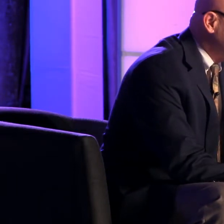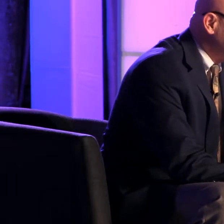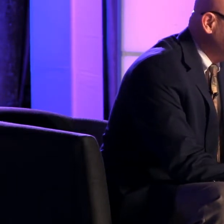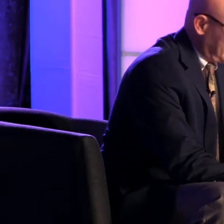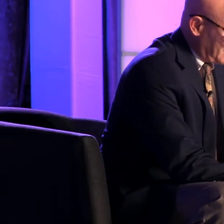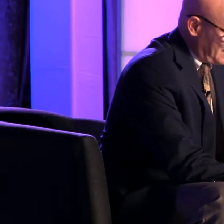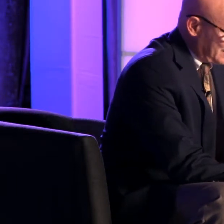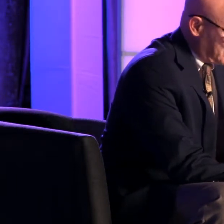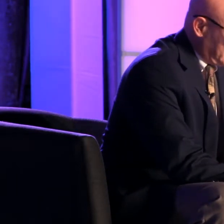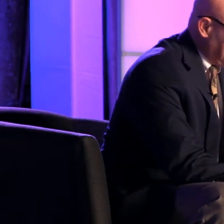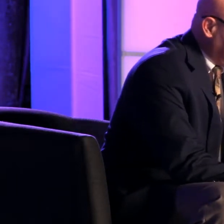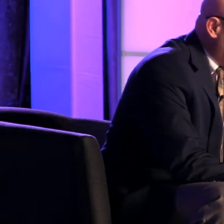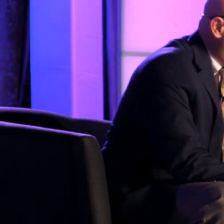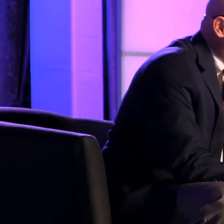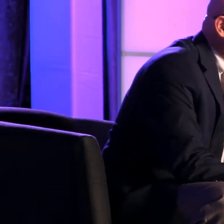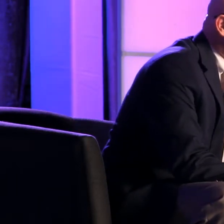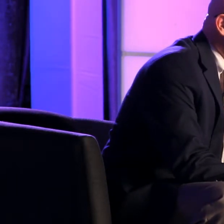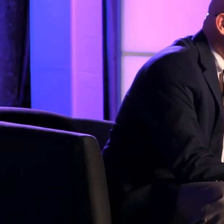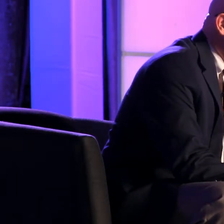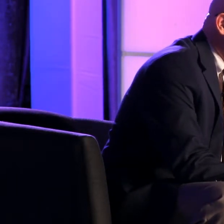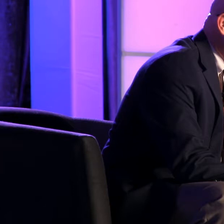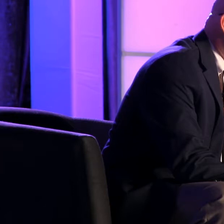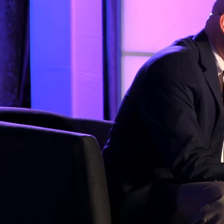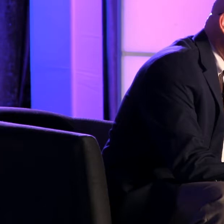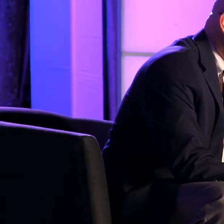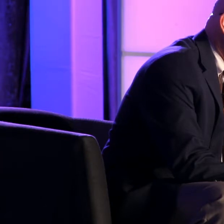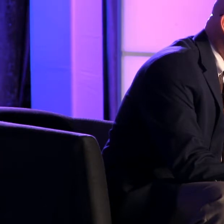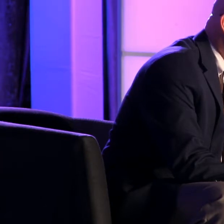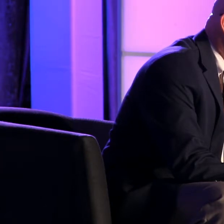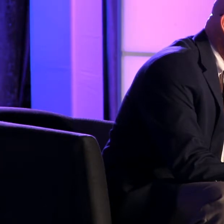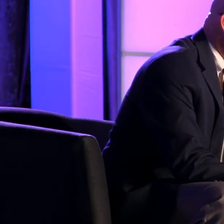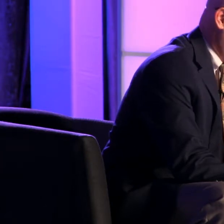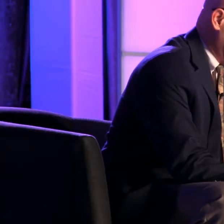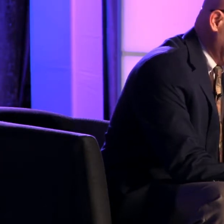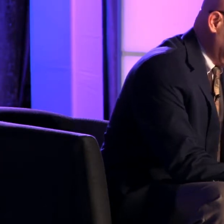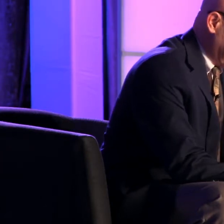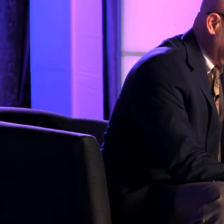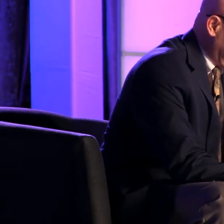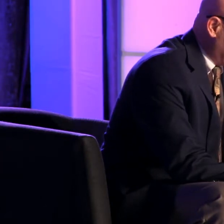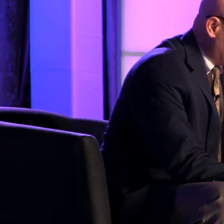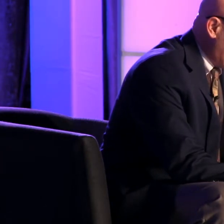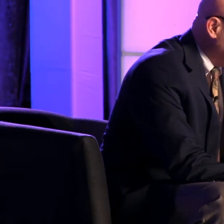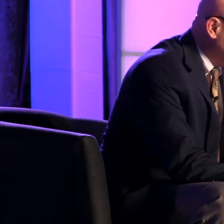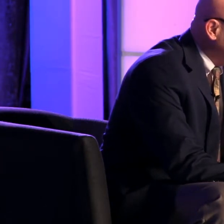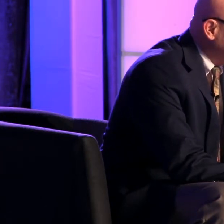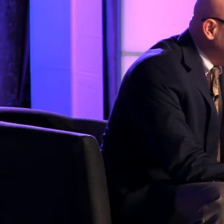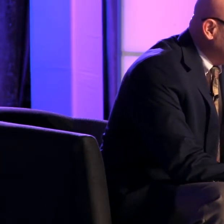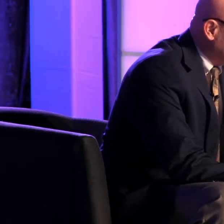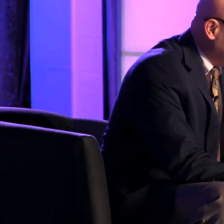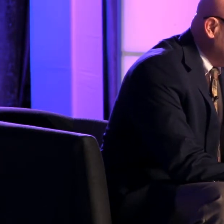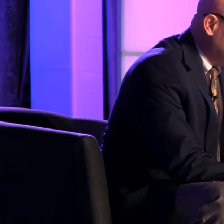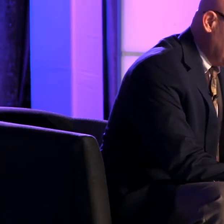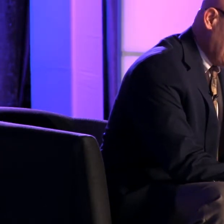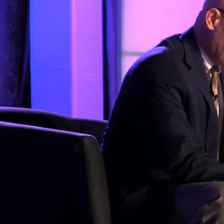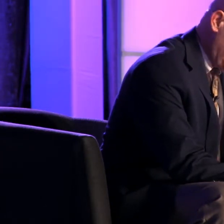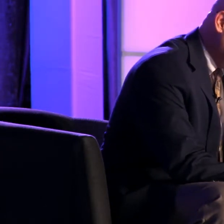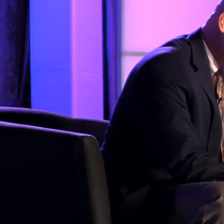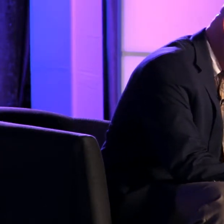targets. Sunday morning, there's a new track. It's called Business